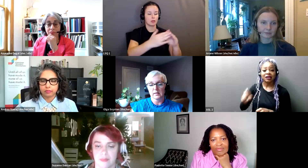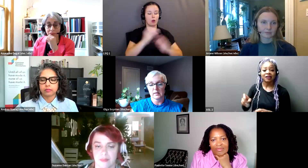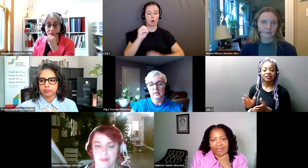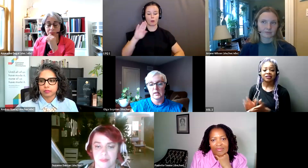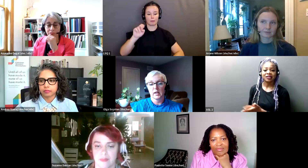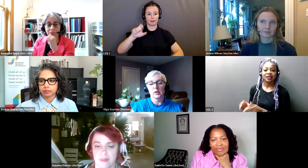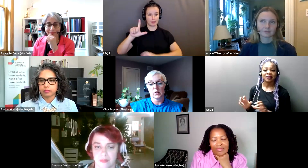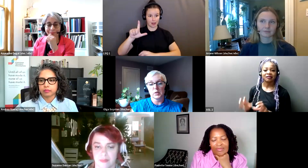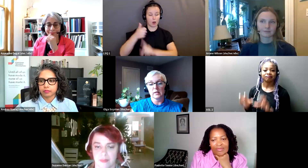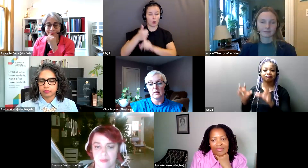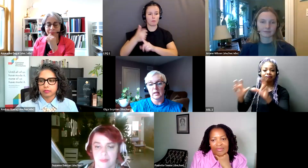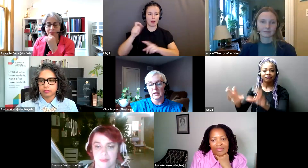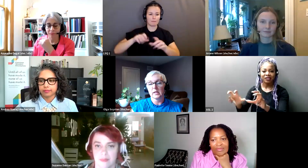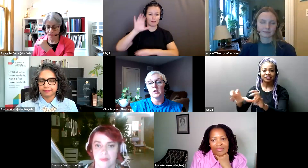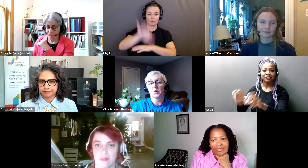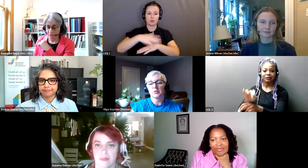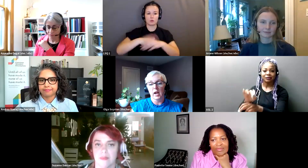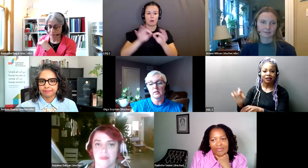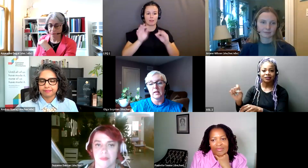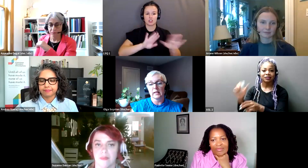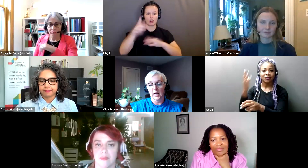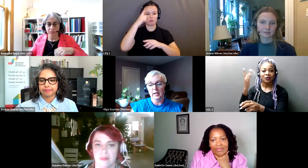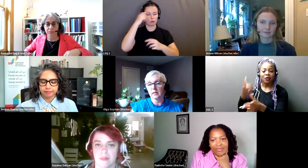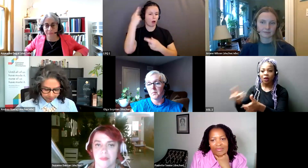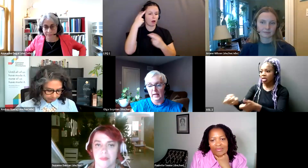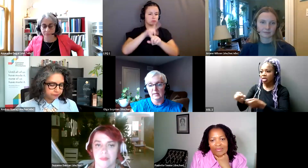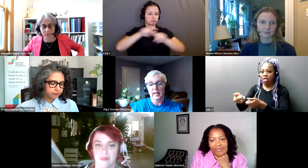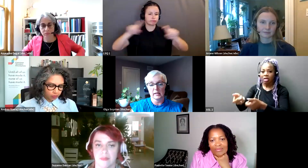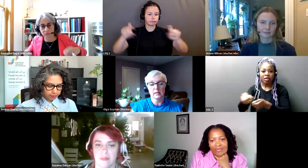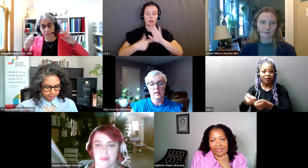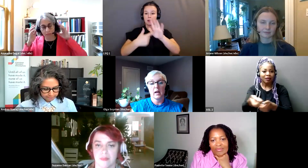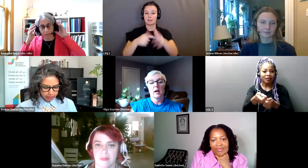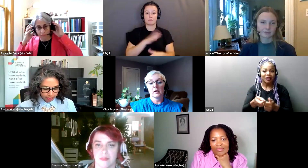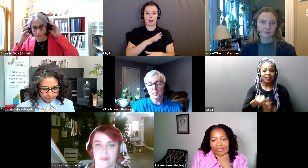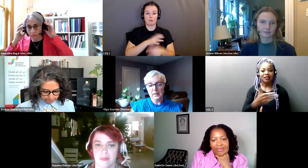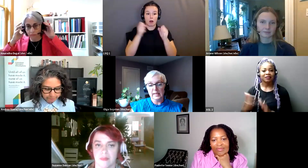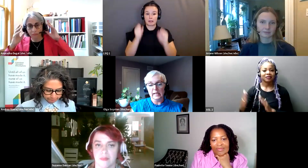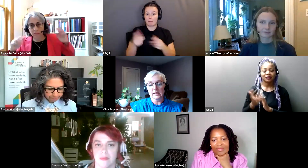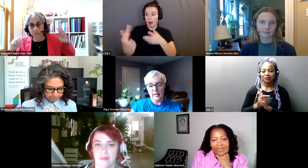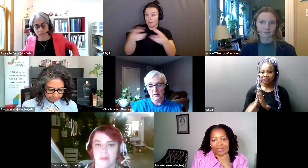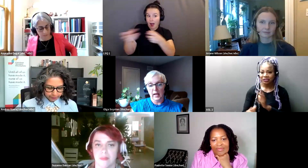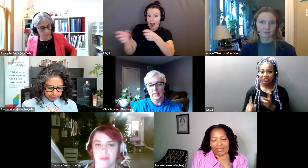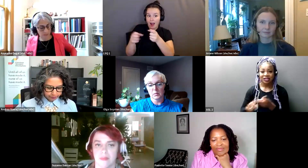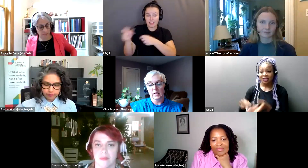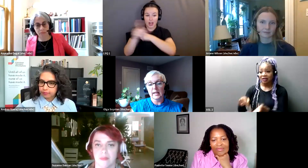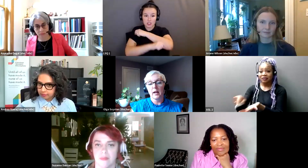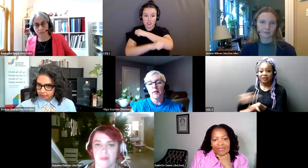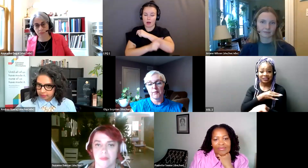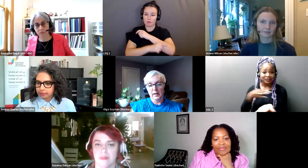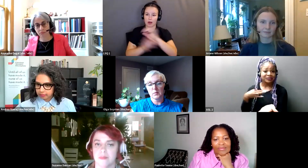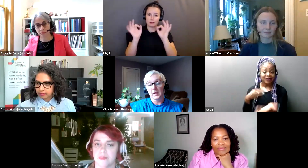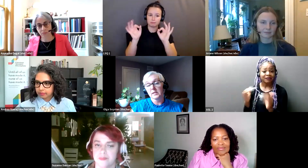many reasons, including the ability to attract and hire the best talent, compensate staff